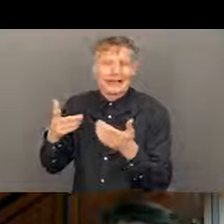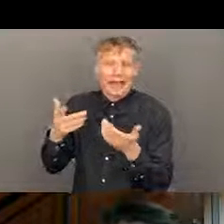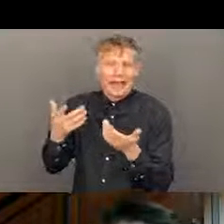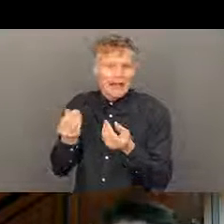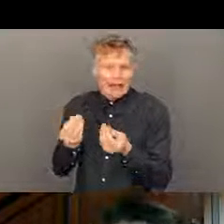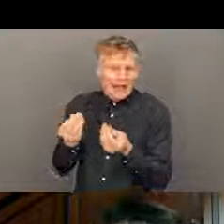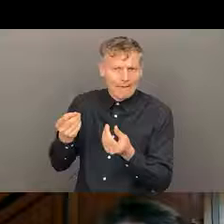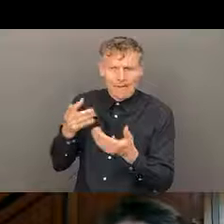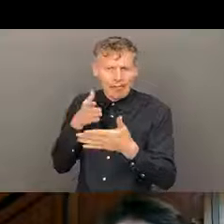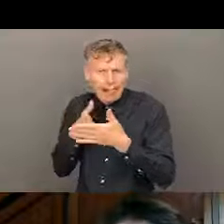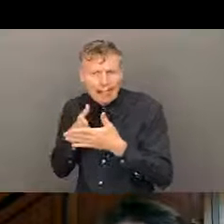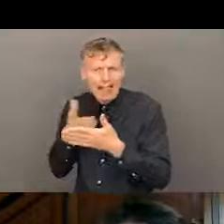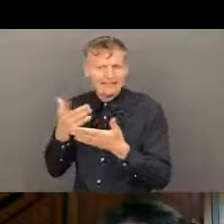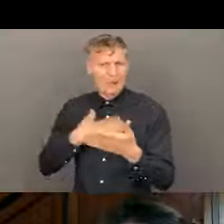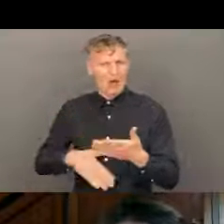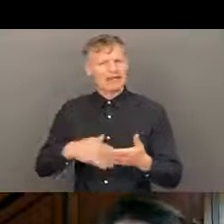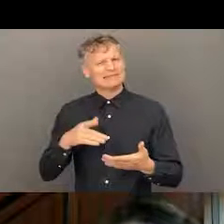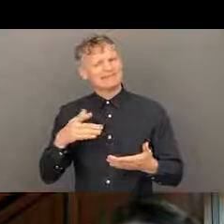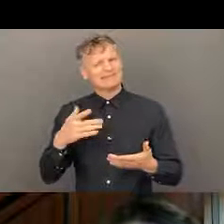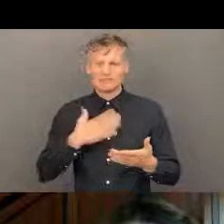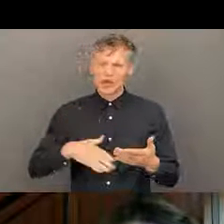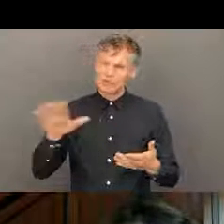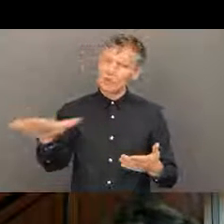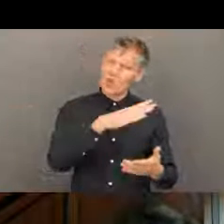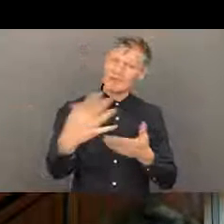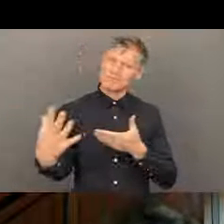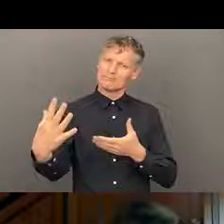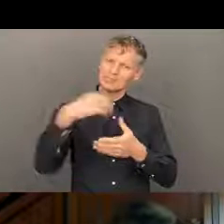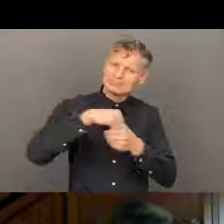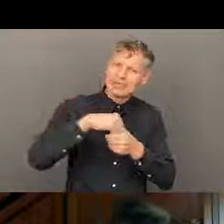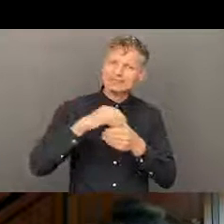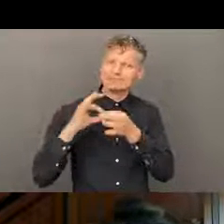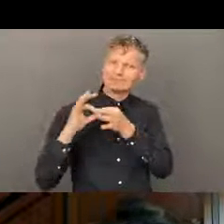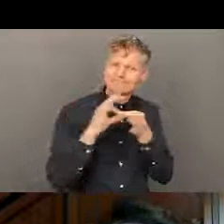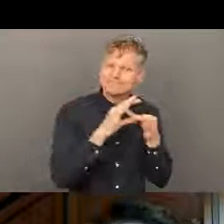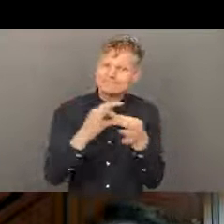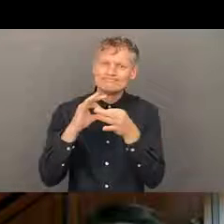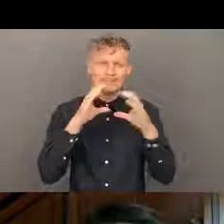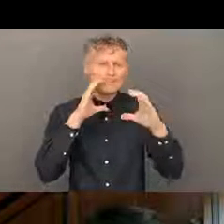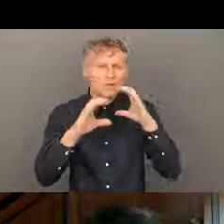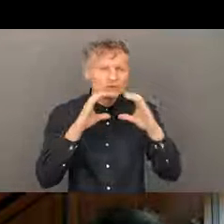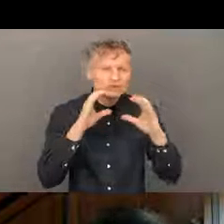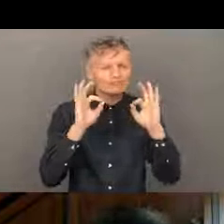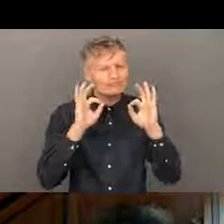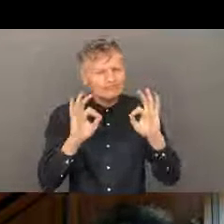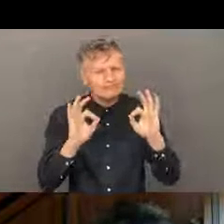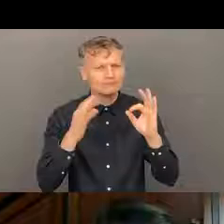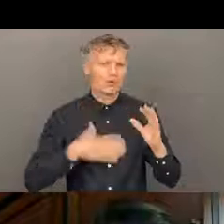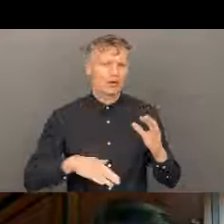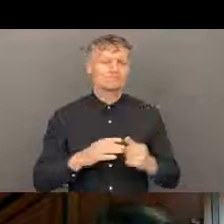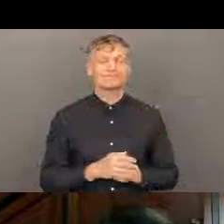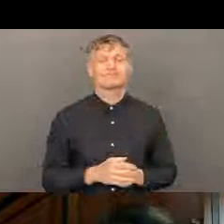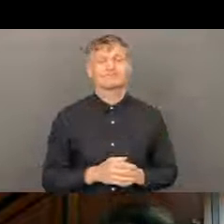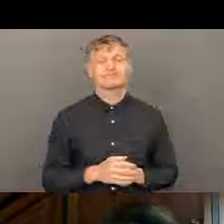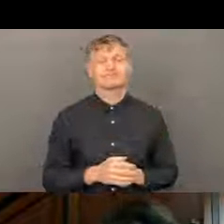ensure the participation and the collaboration, the communication. And when we work remotely, it's